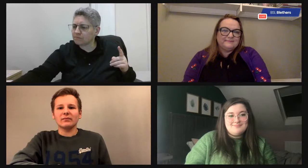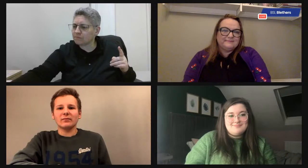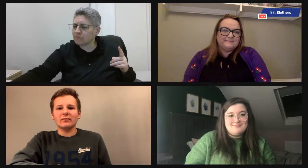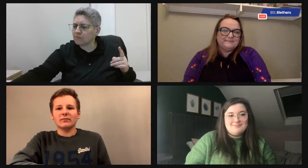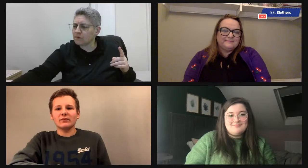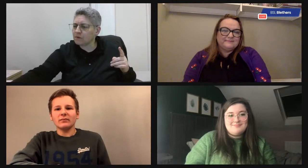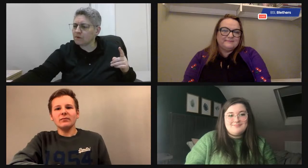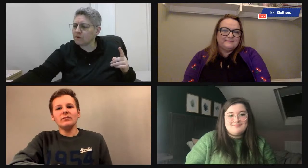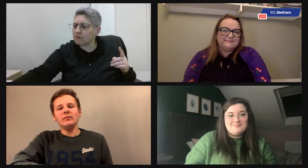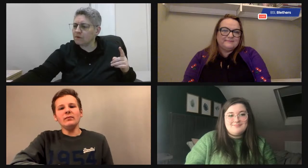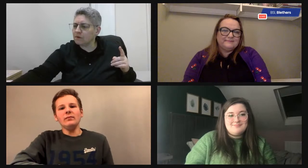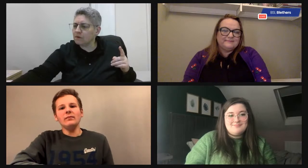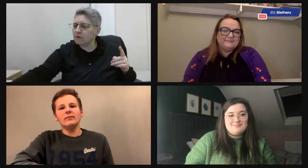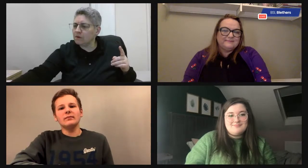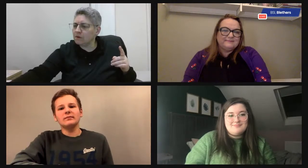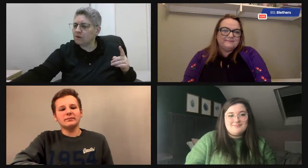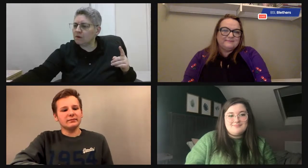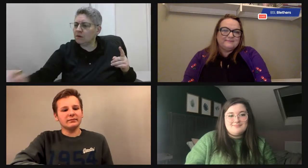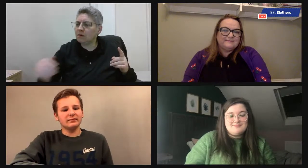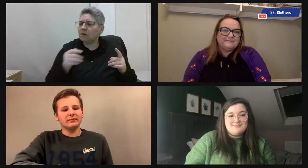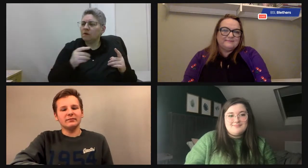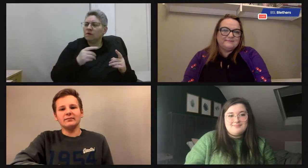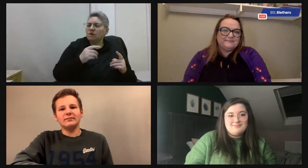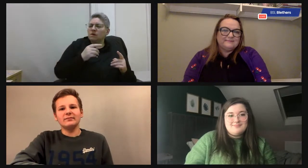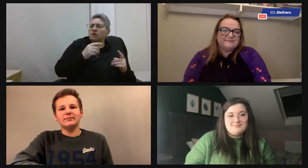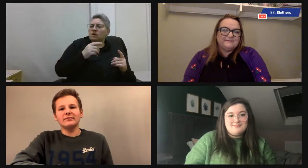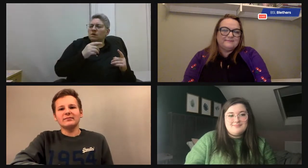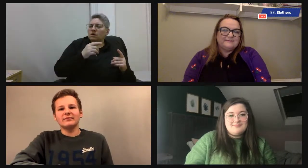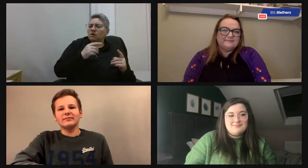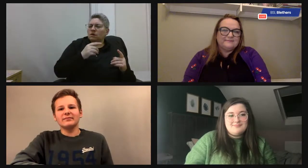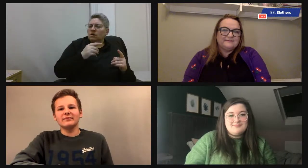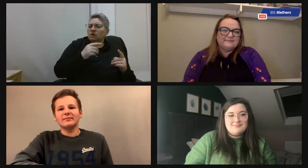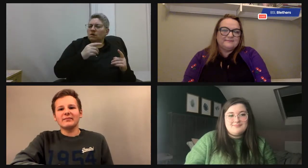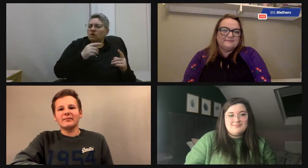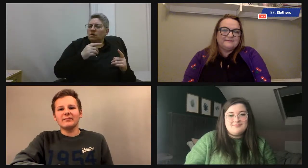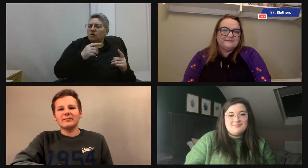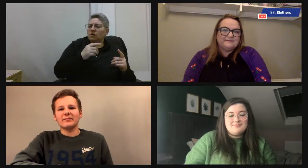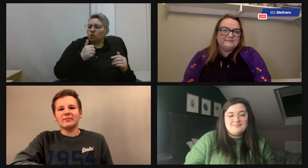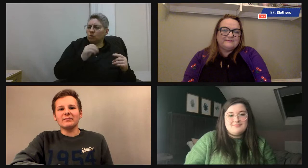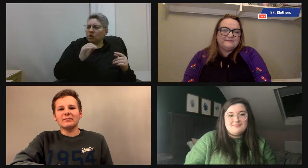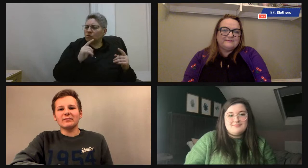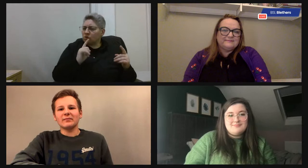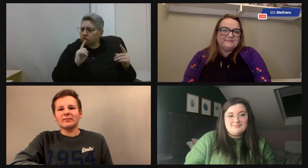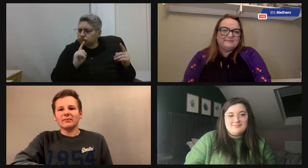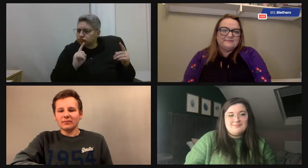there. Okay, so here's another question coming in.